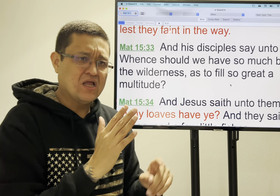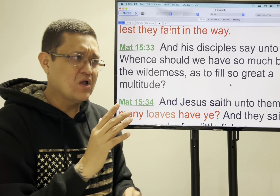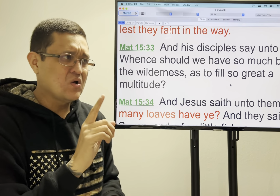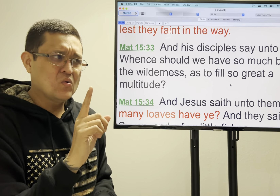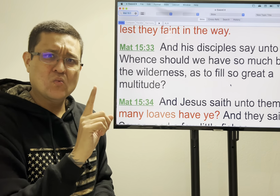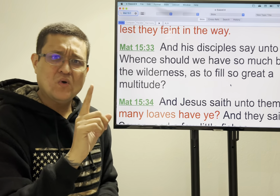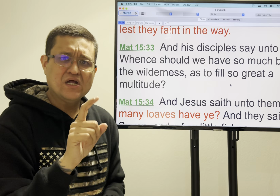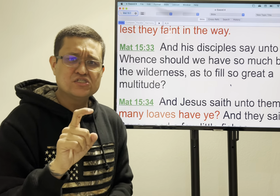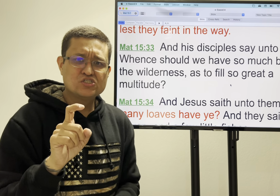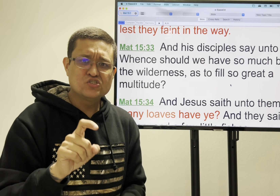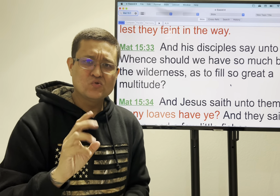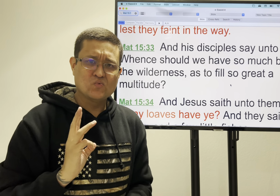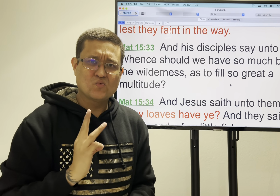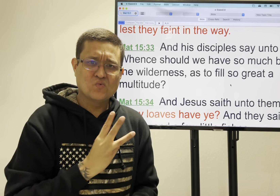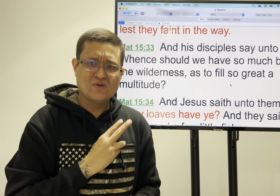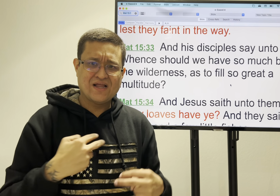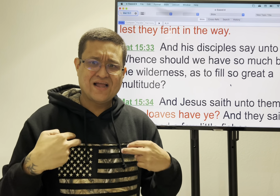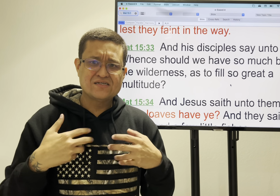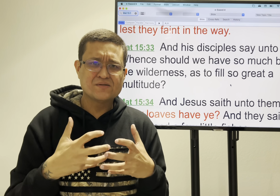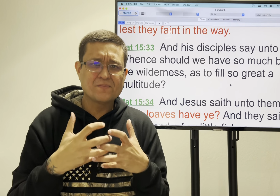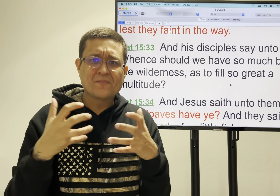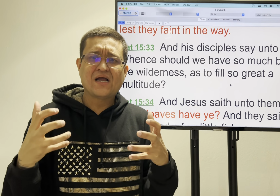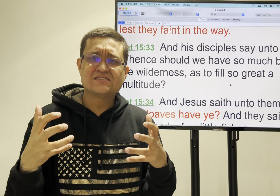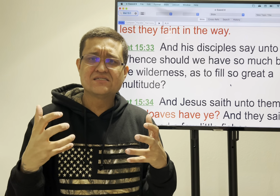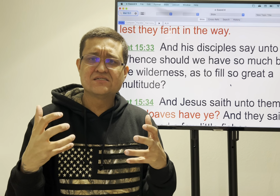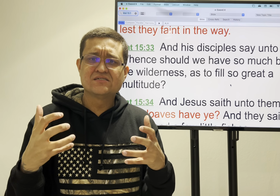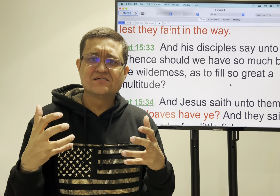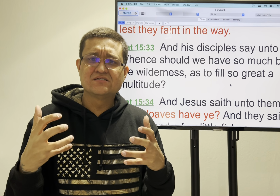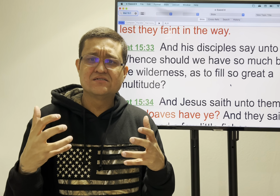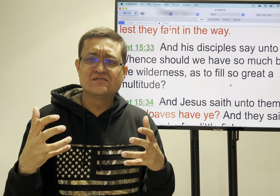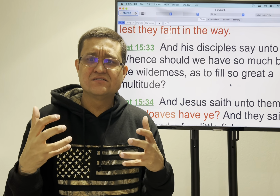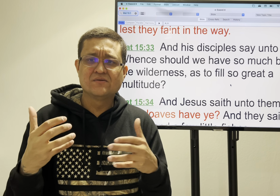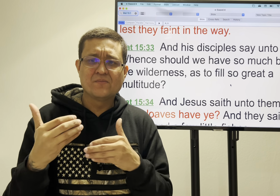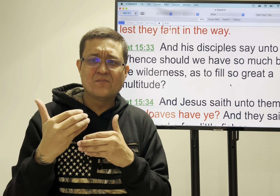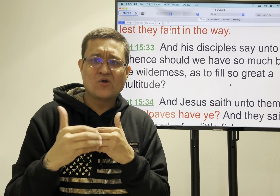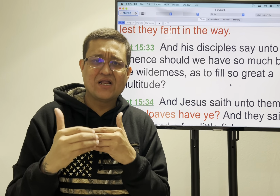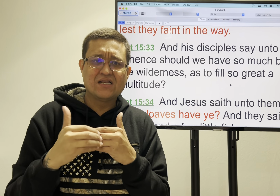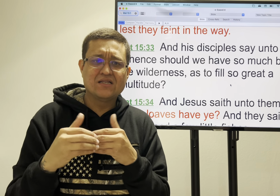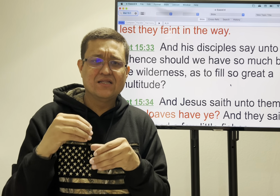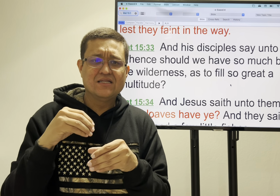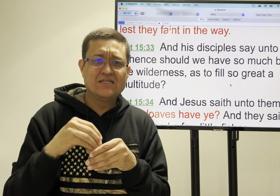And his disciples say unto him, when should we have so much bread in the wilderness?